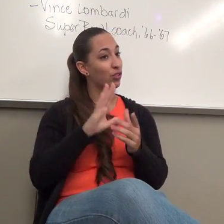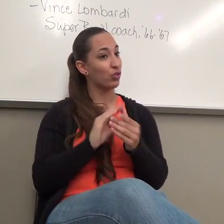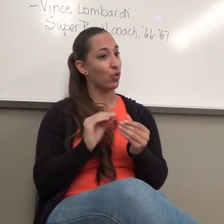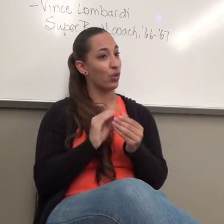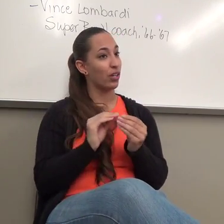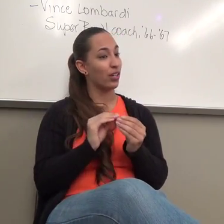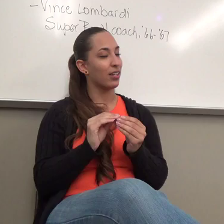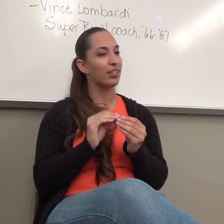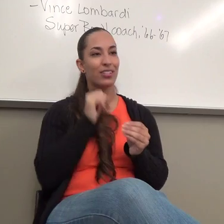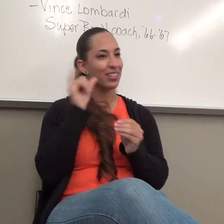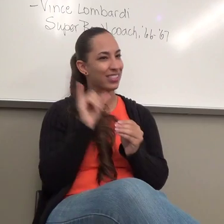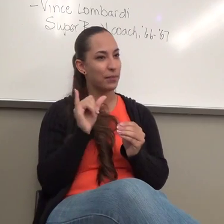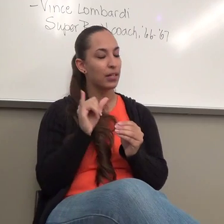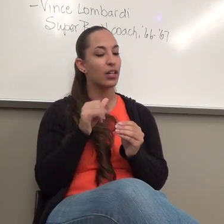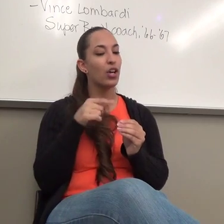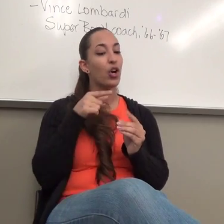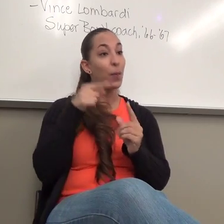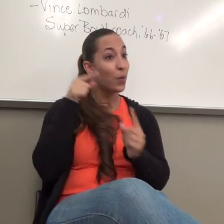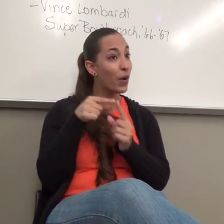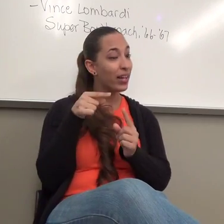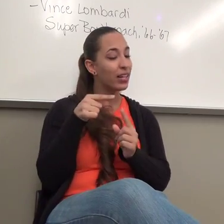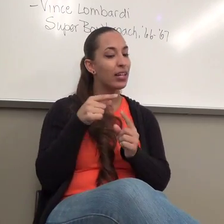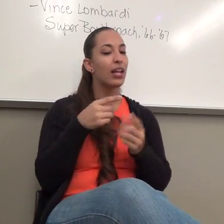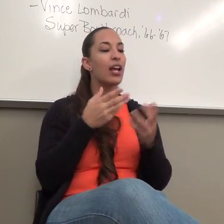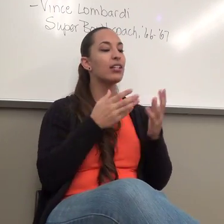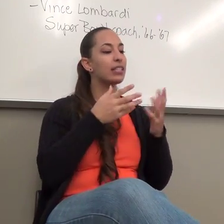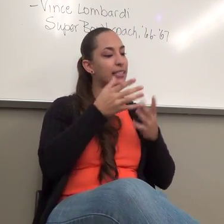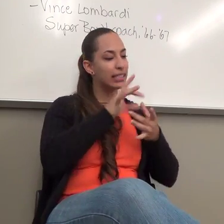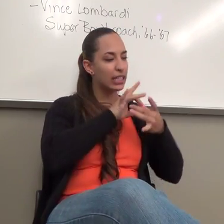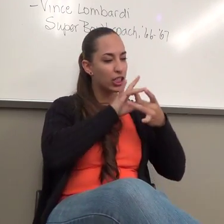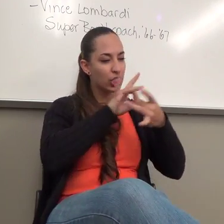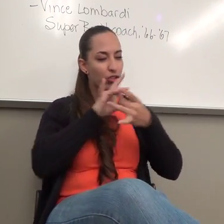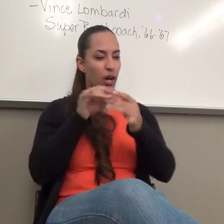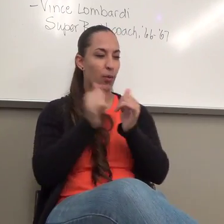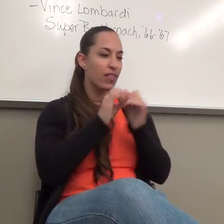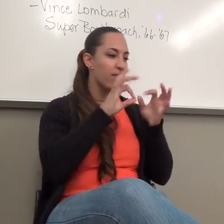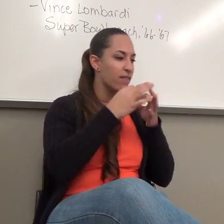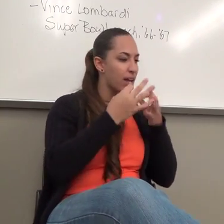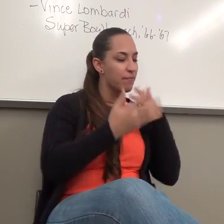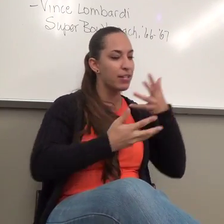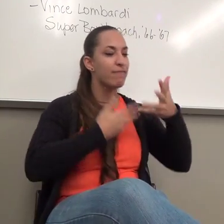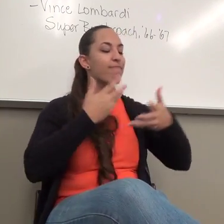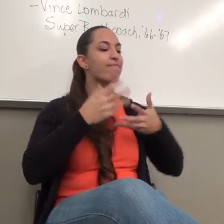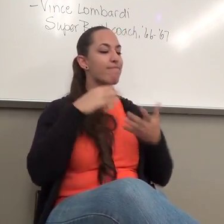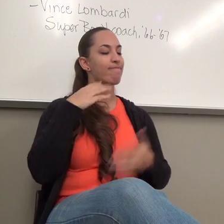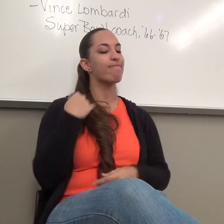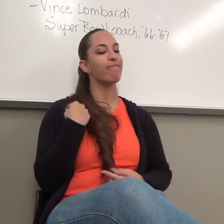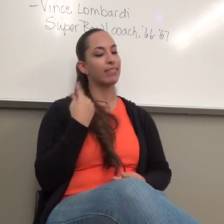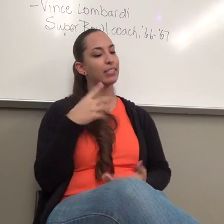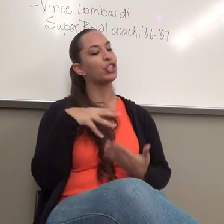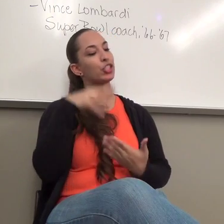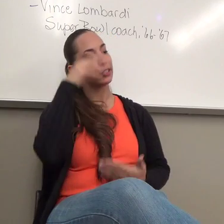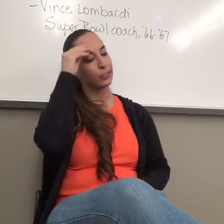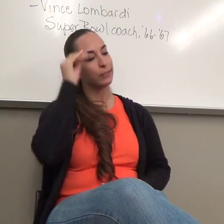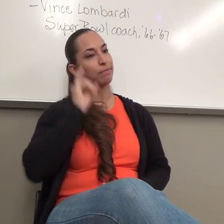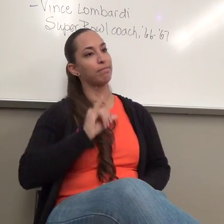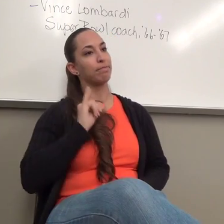is, through the interactions with her family about that, she has learned something. Okay, she's learned who she